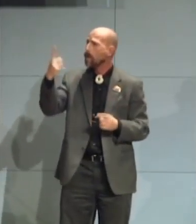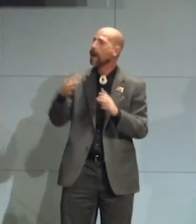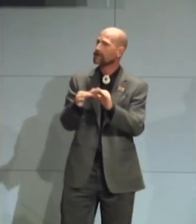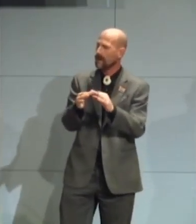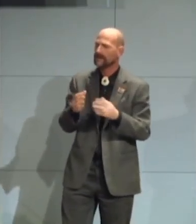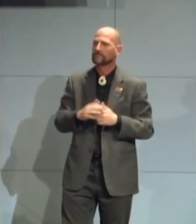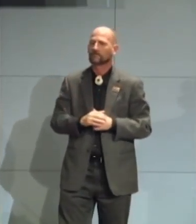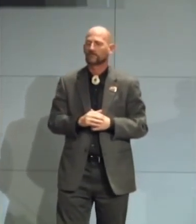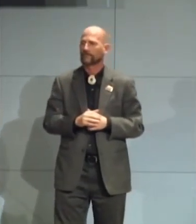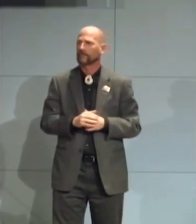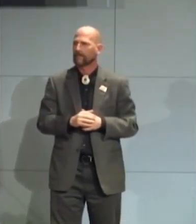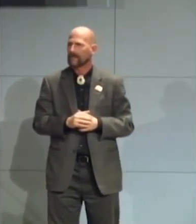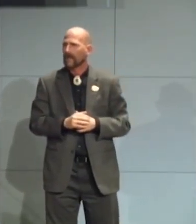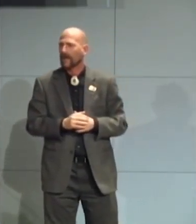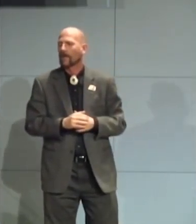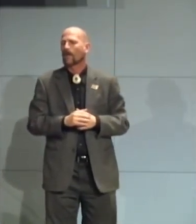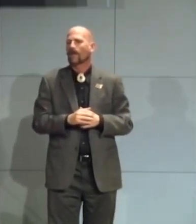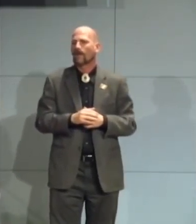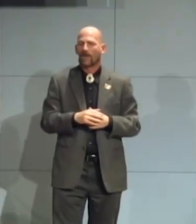Thank you.